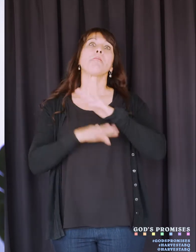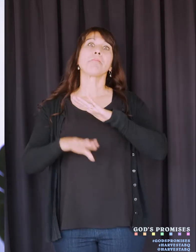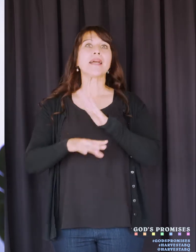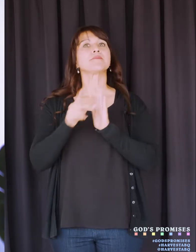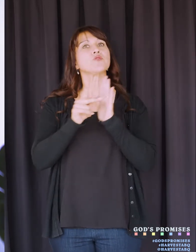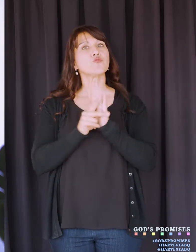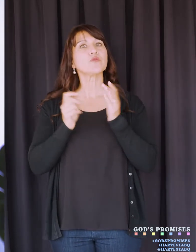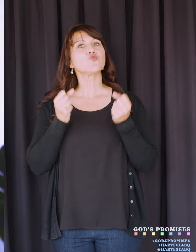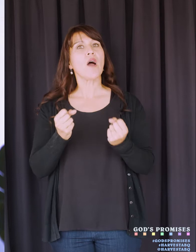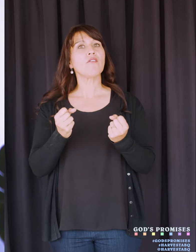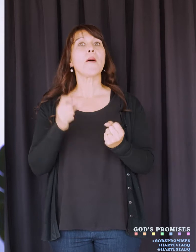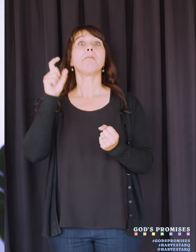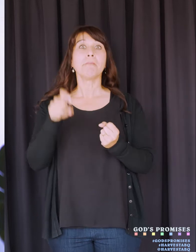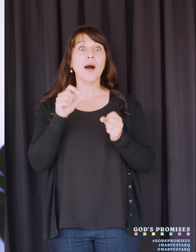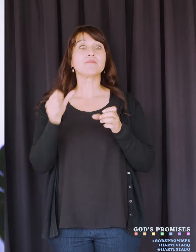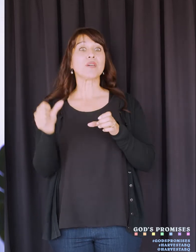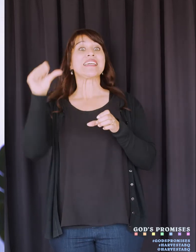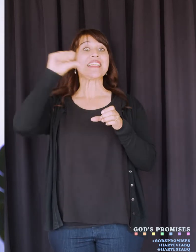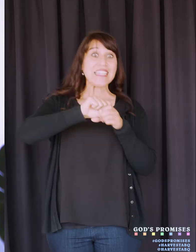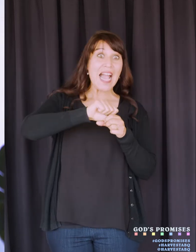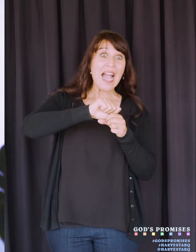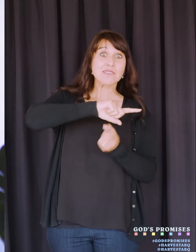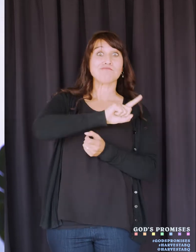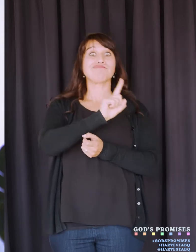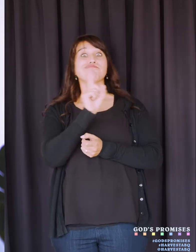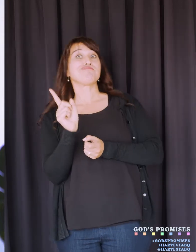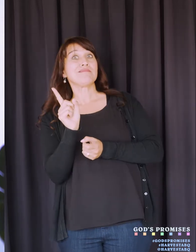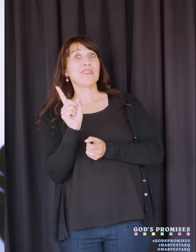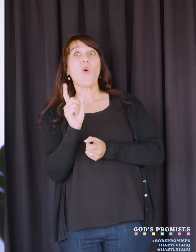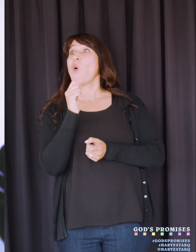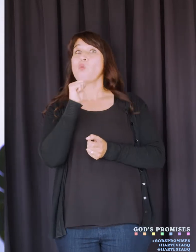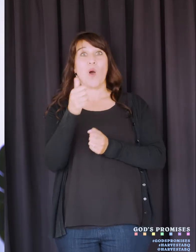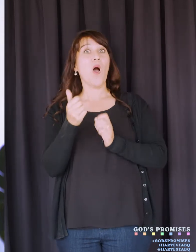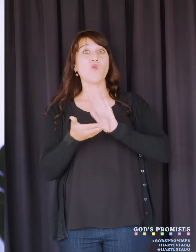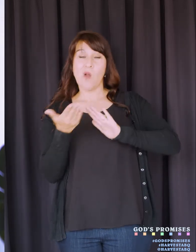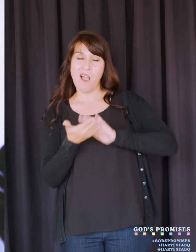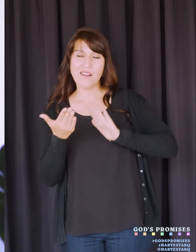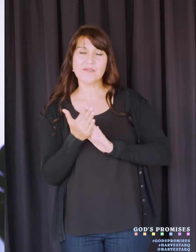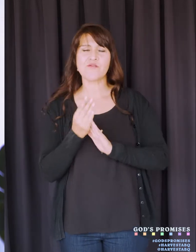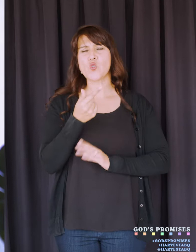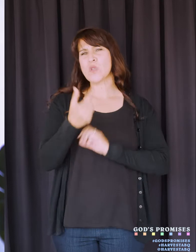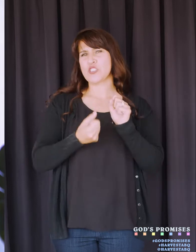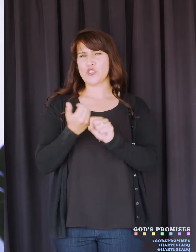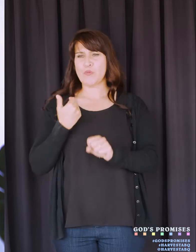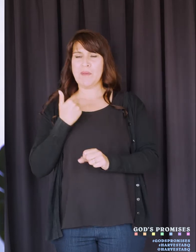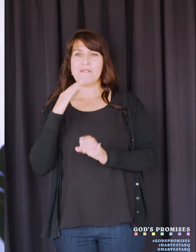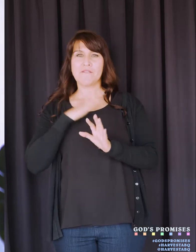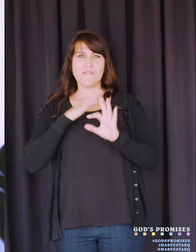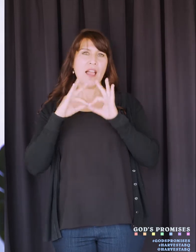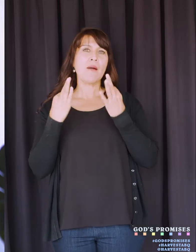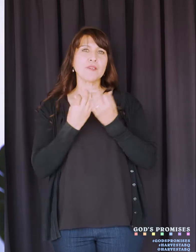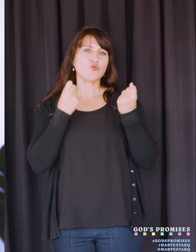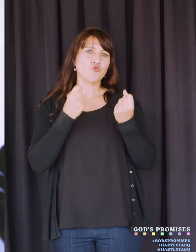principle of driving. You've got to put gas in the car or it won't run. Several years ago, my family was on the